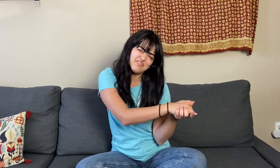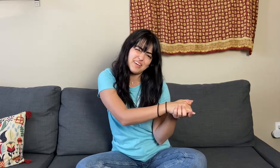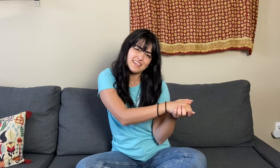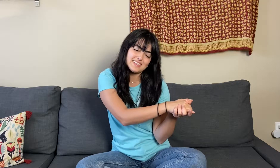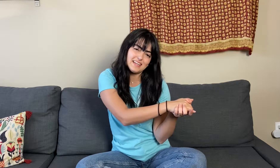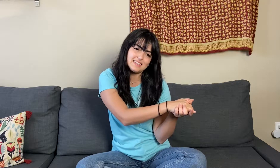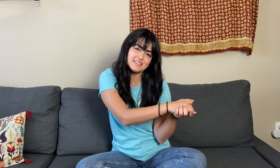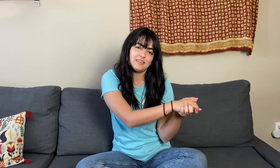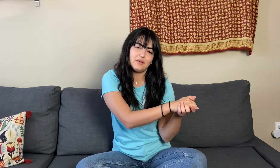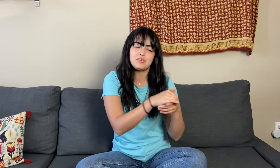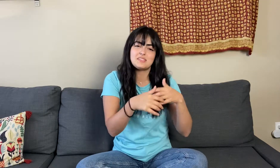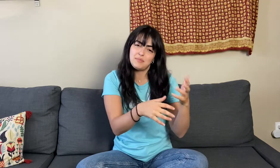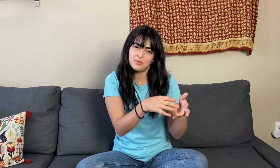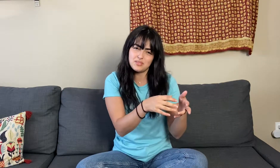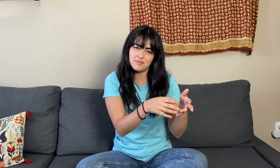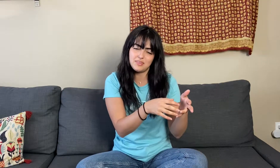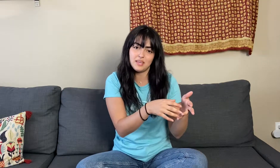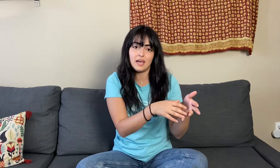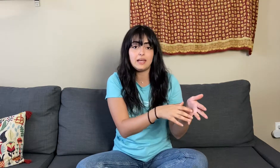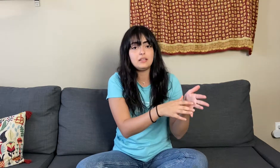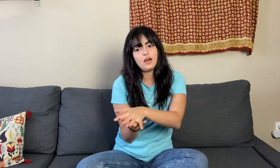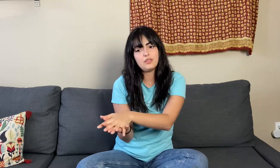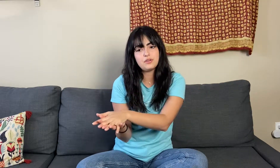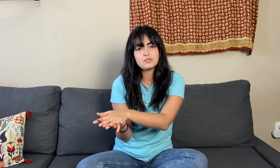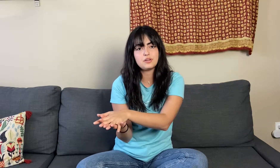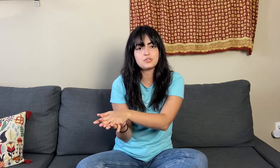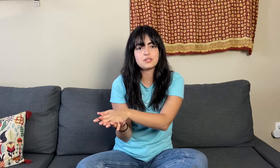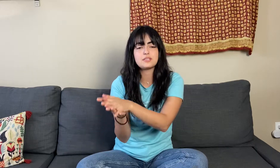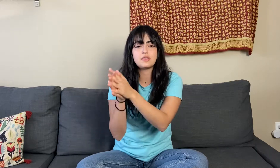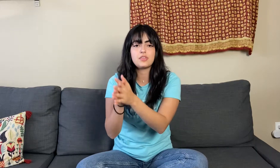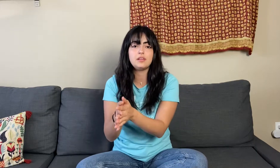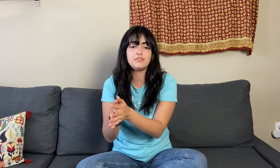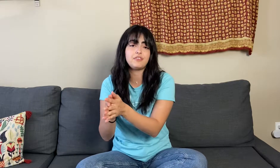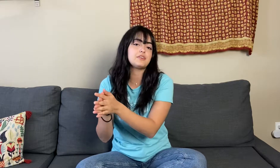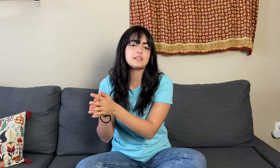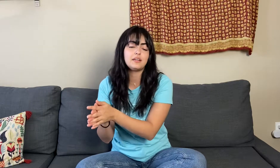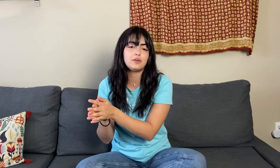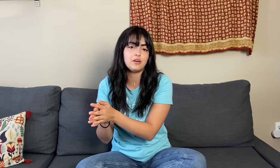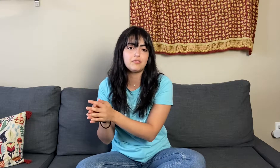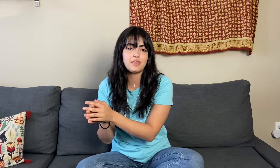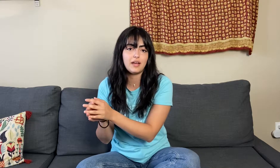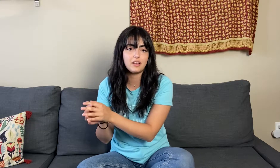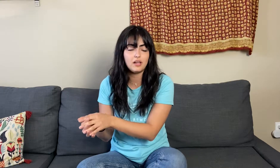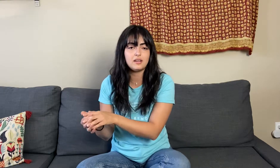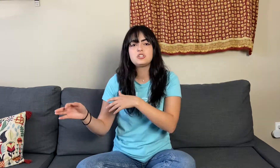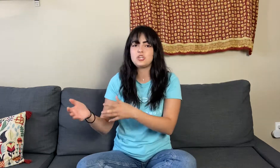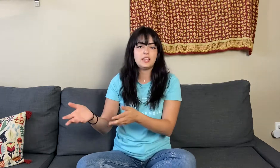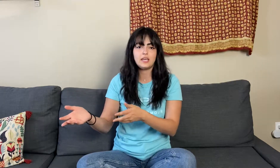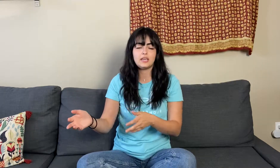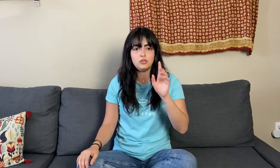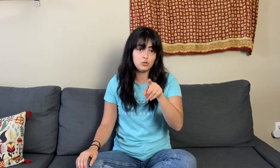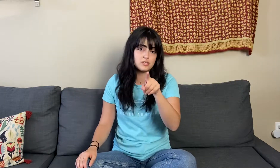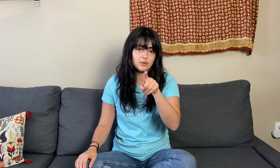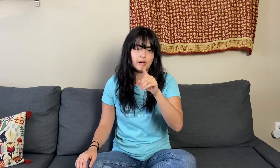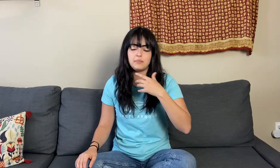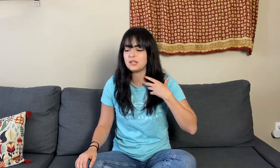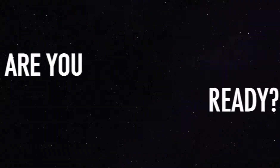make sense. They resemble something, and others are just the first letter of that color shaking it. You'll see what I mean.